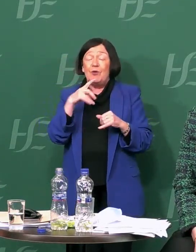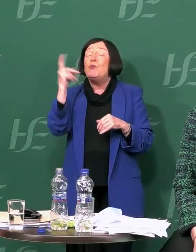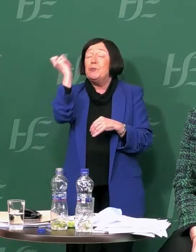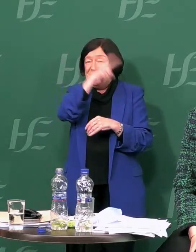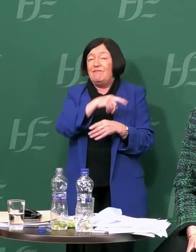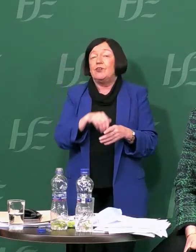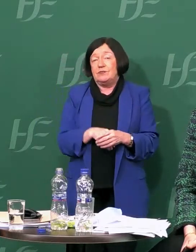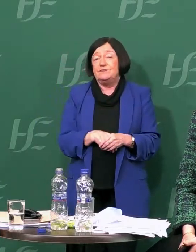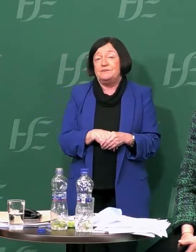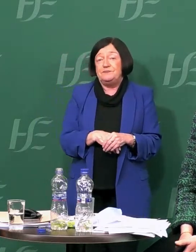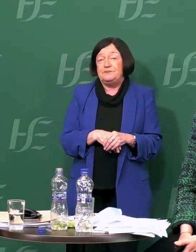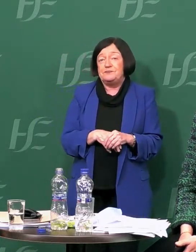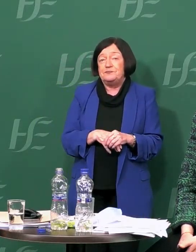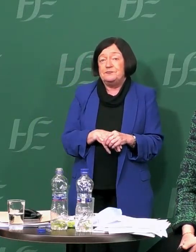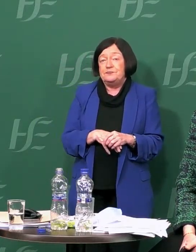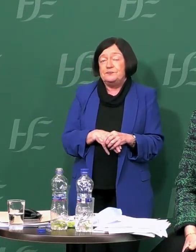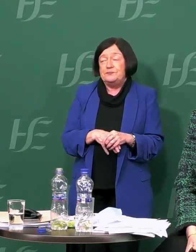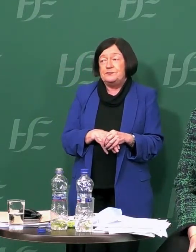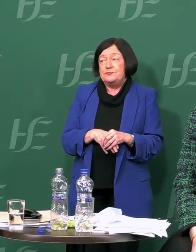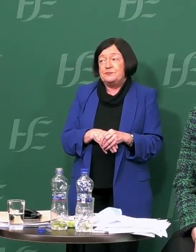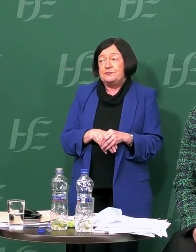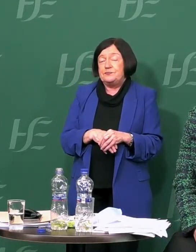difficult.